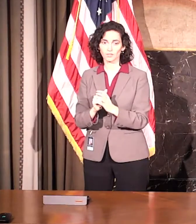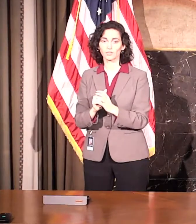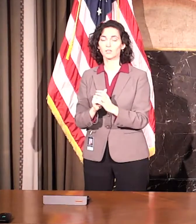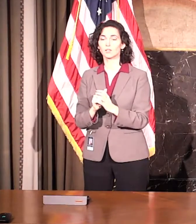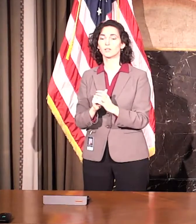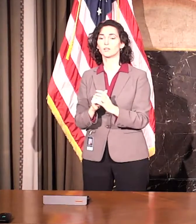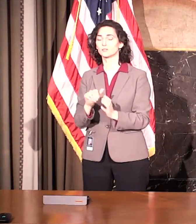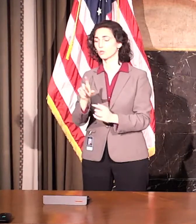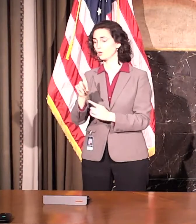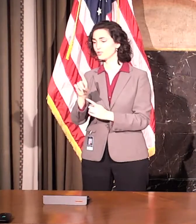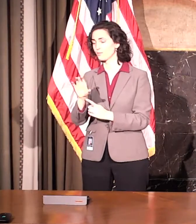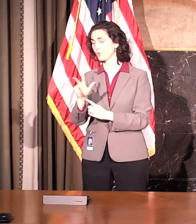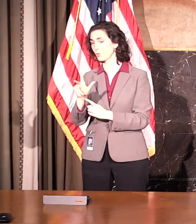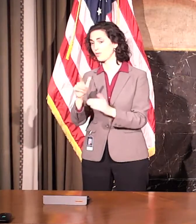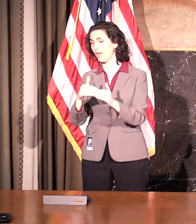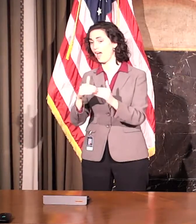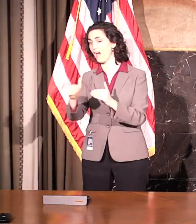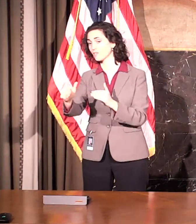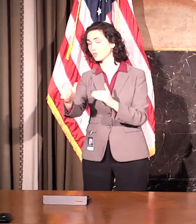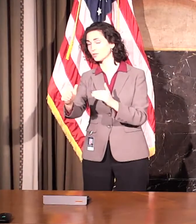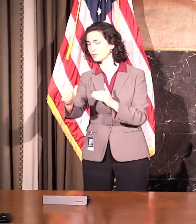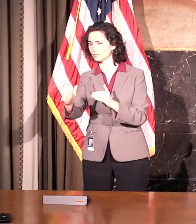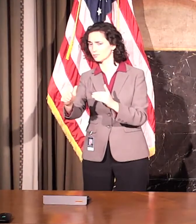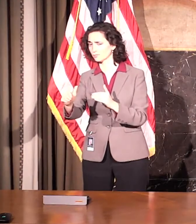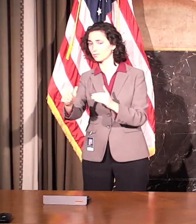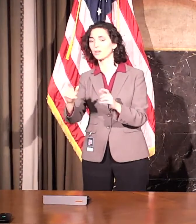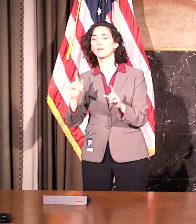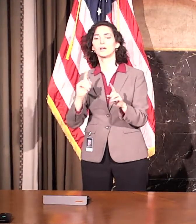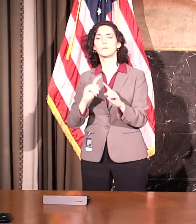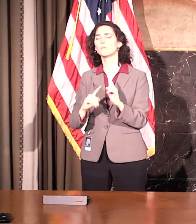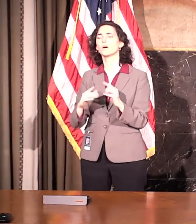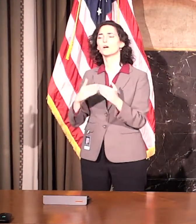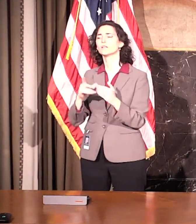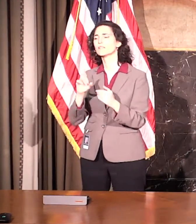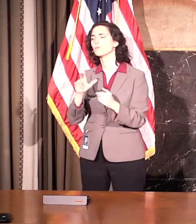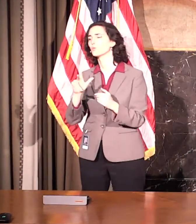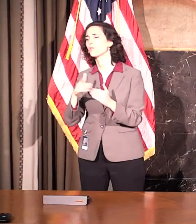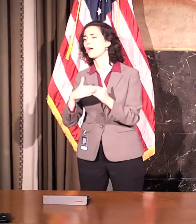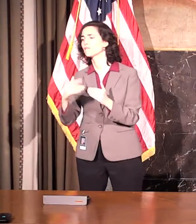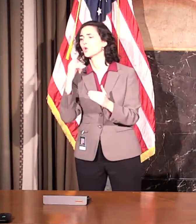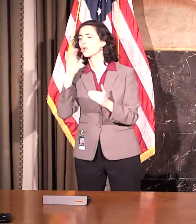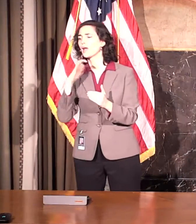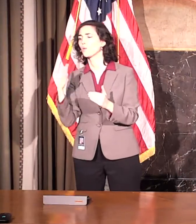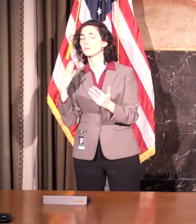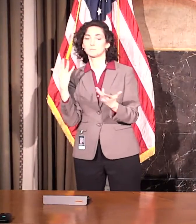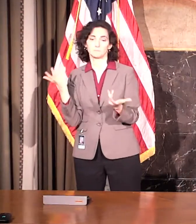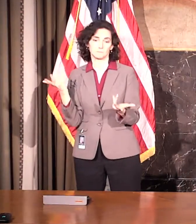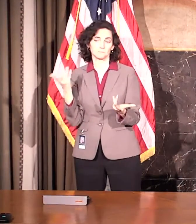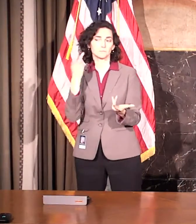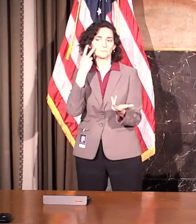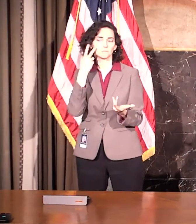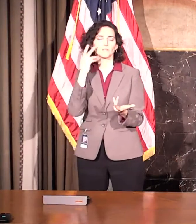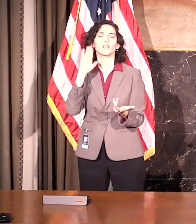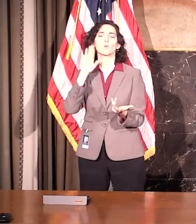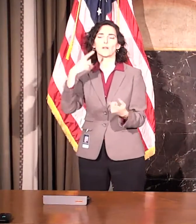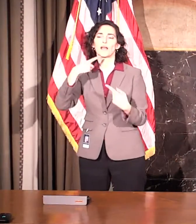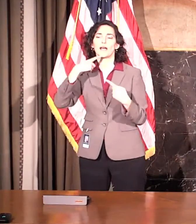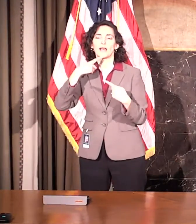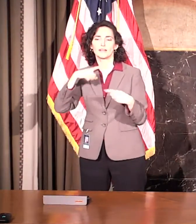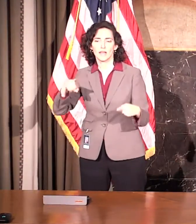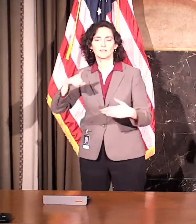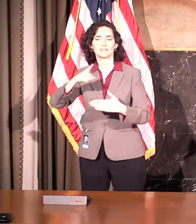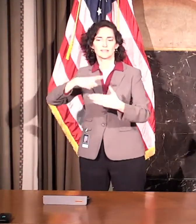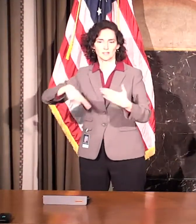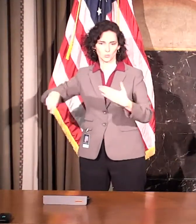the 23rd. But specifically what that will look like, we will make those announcements on